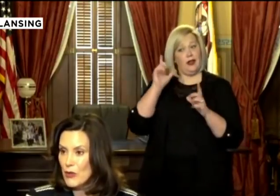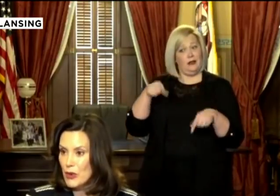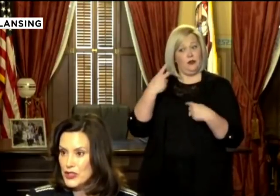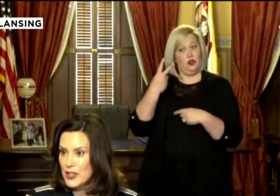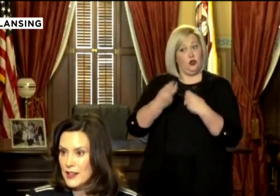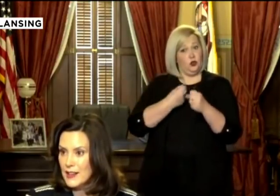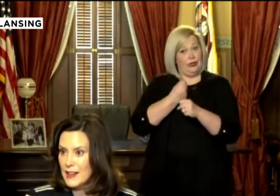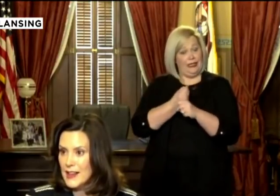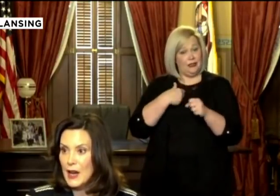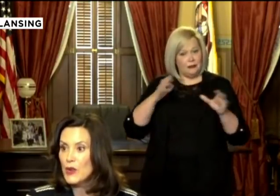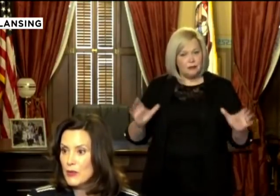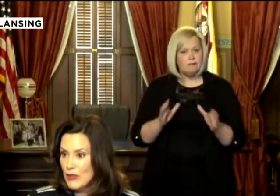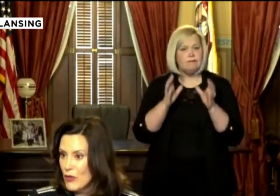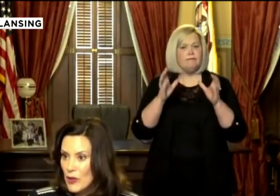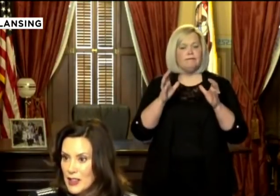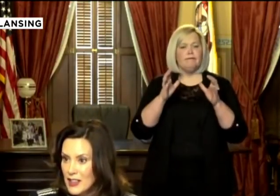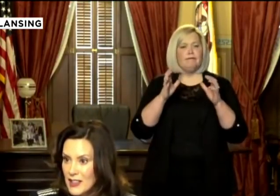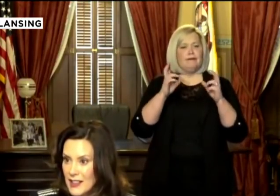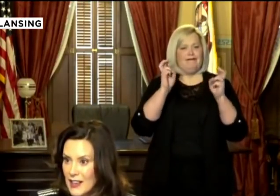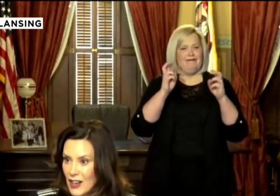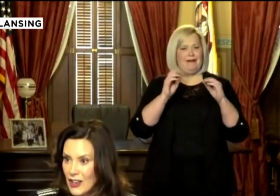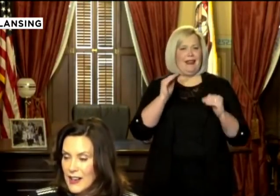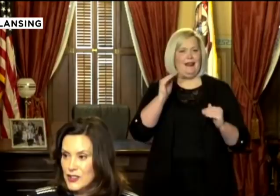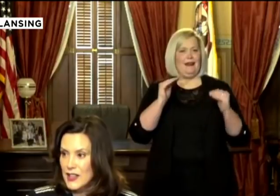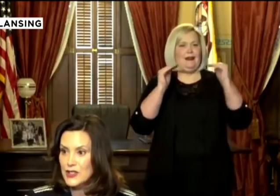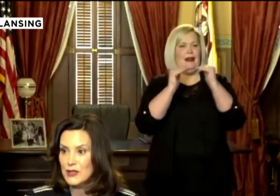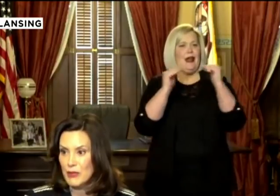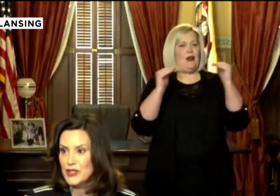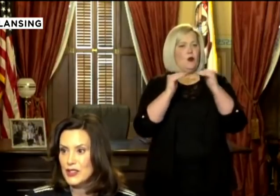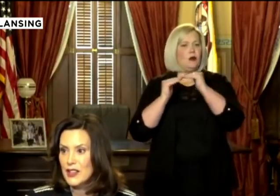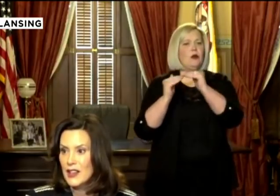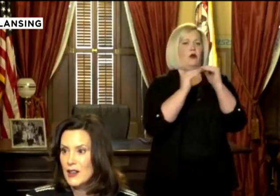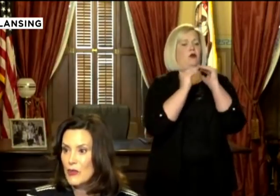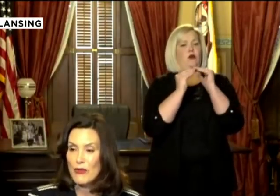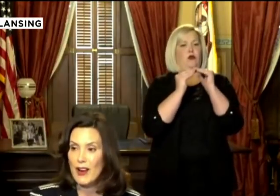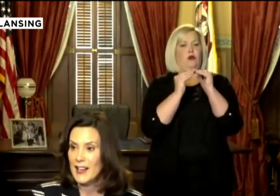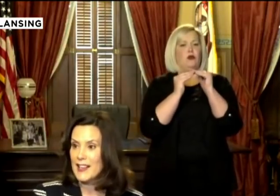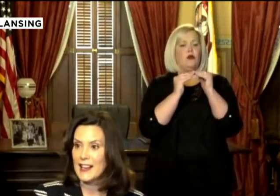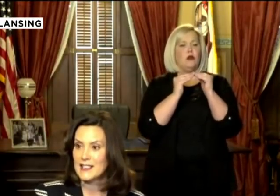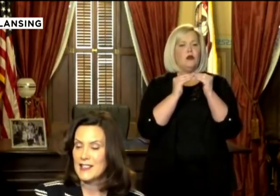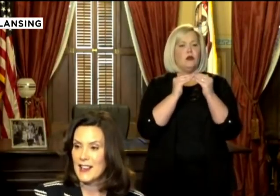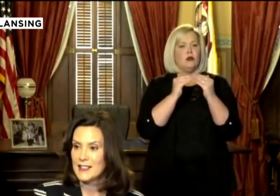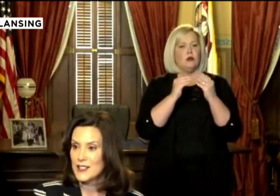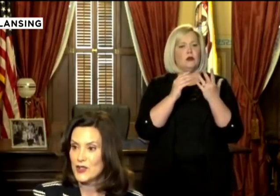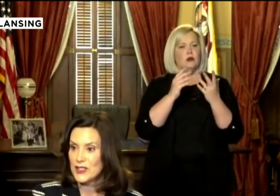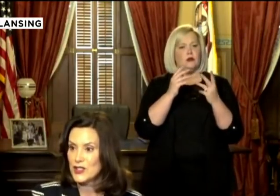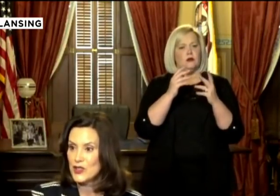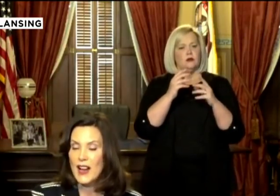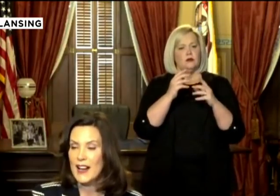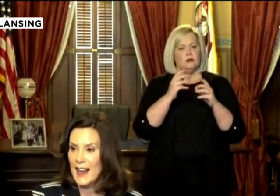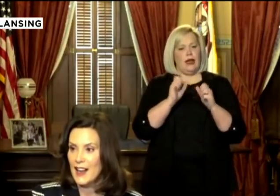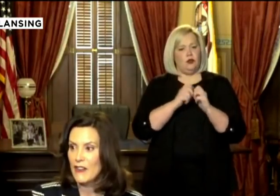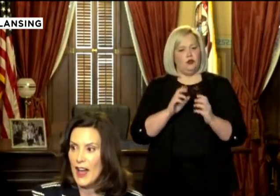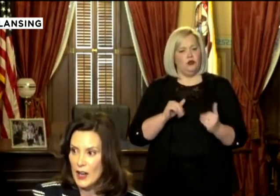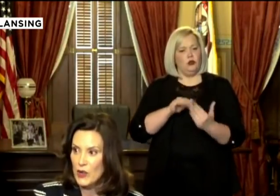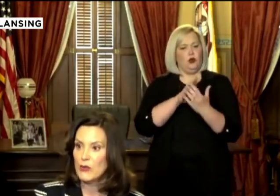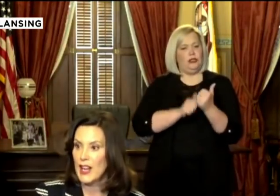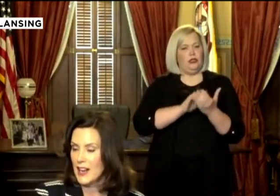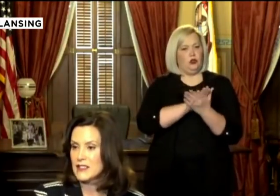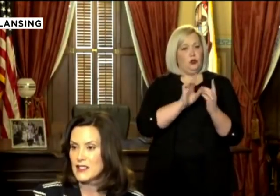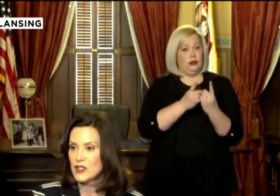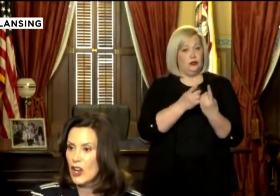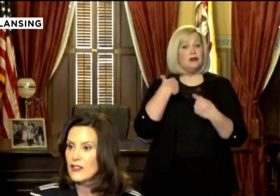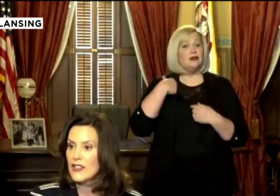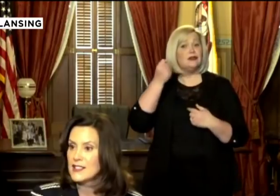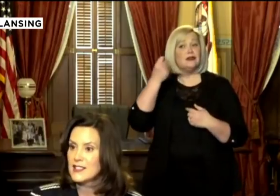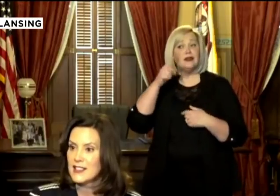2 years in a row, pushing an equitable formula in our education budget. We recognize that districts do not have